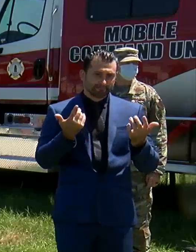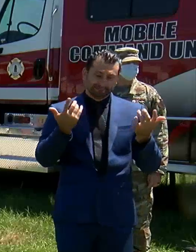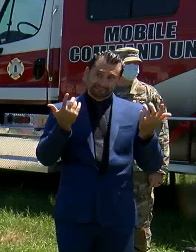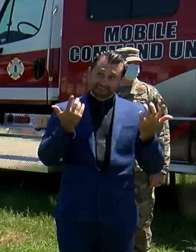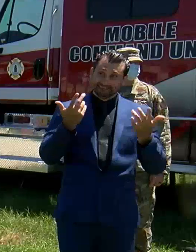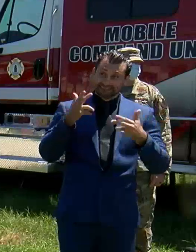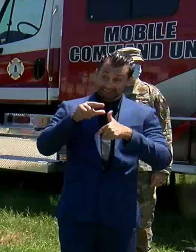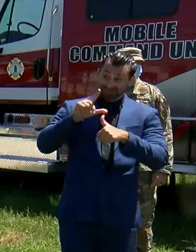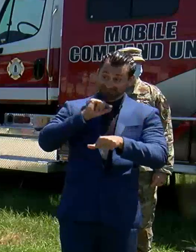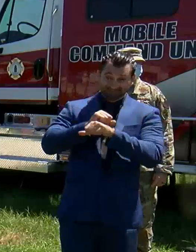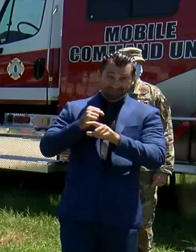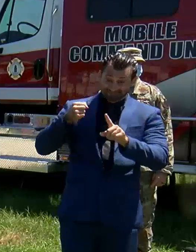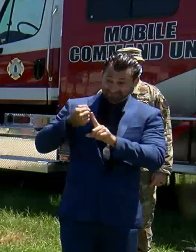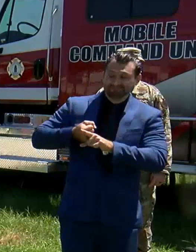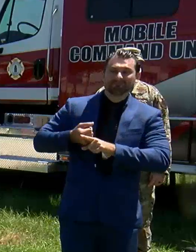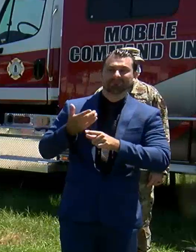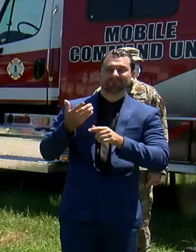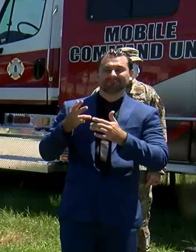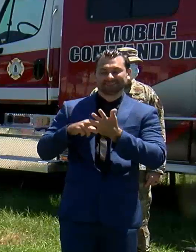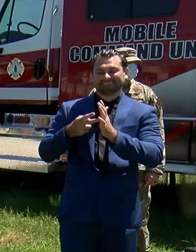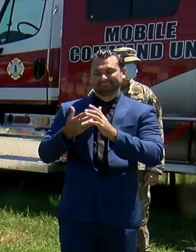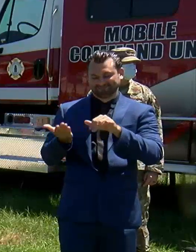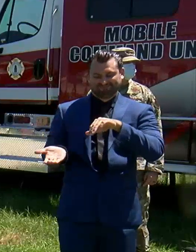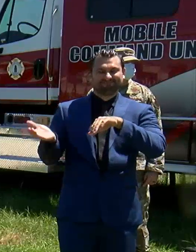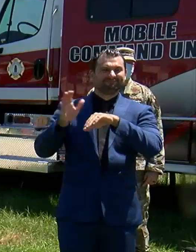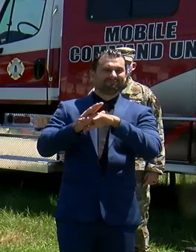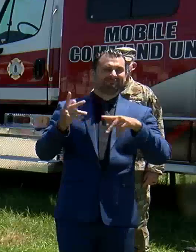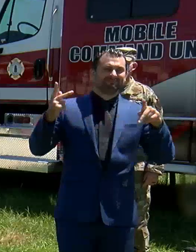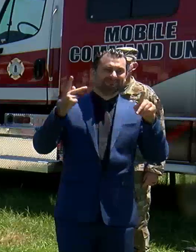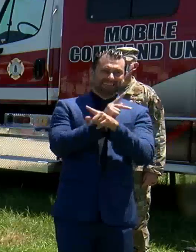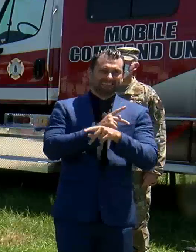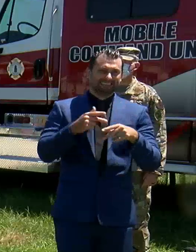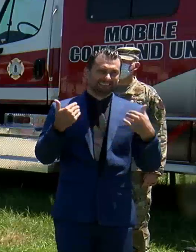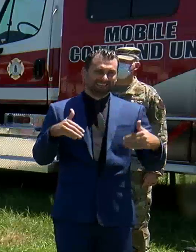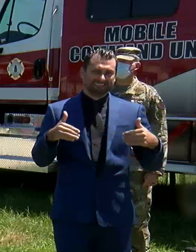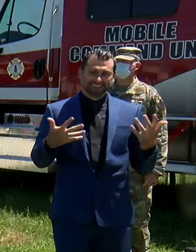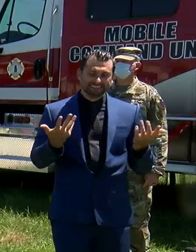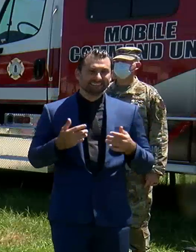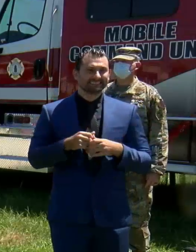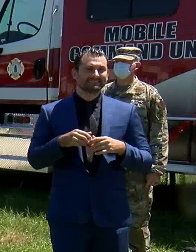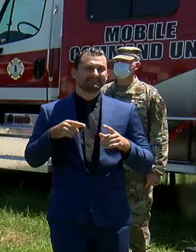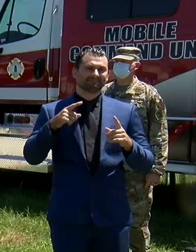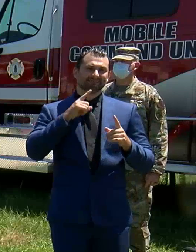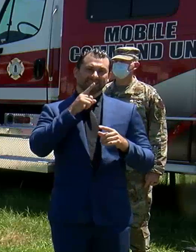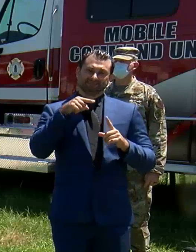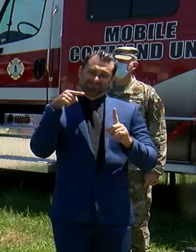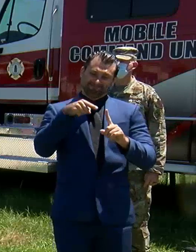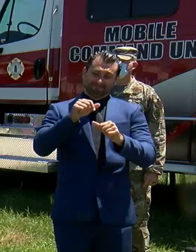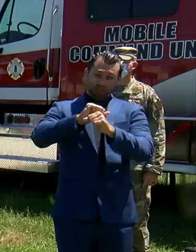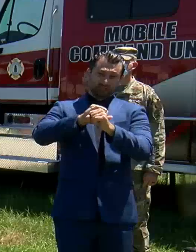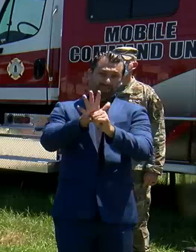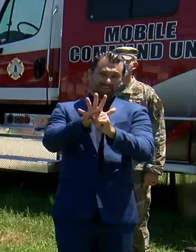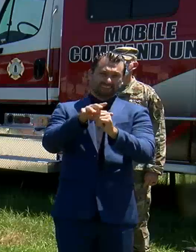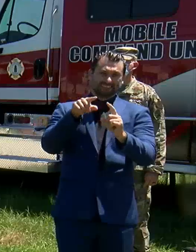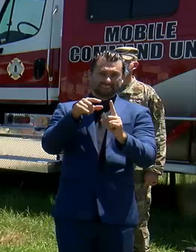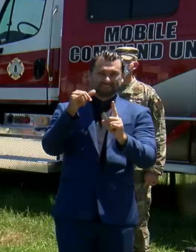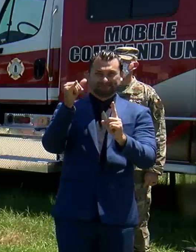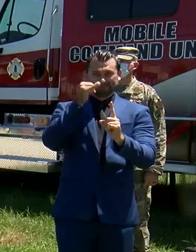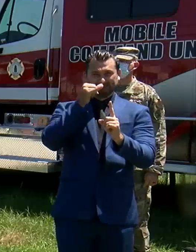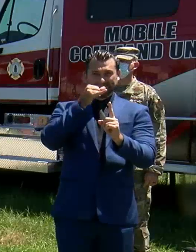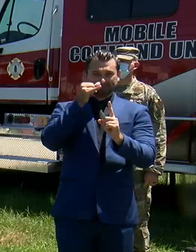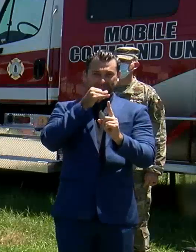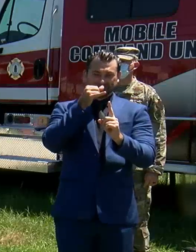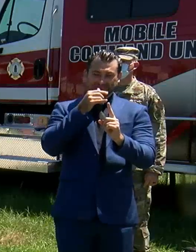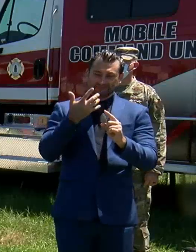learned is this virus really thrives and transmit when you have close, sustained contact